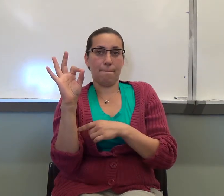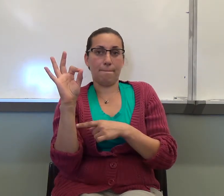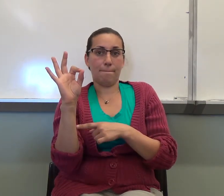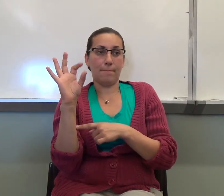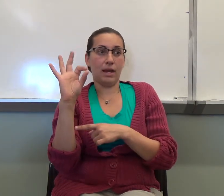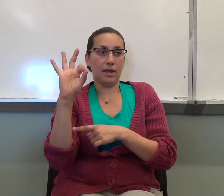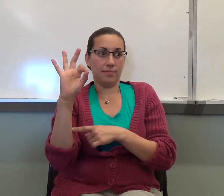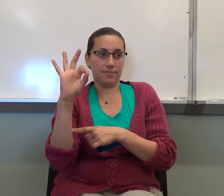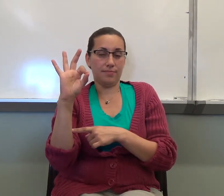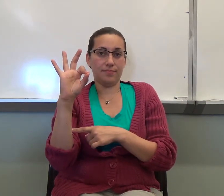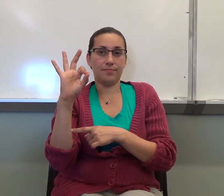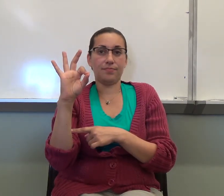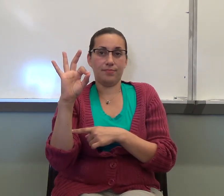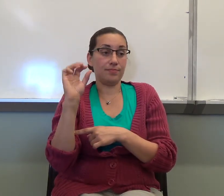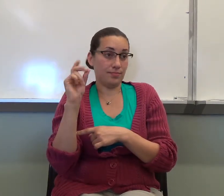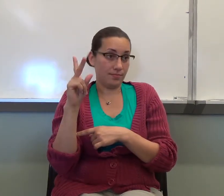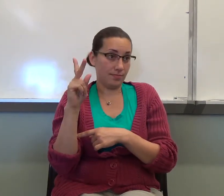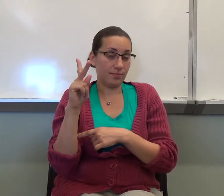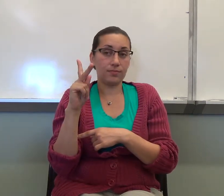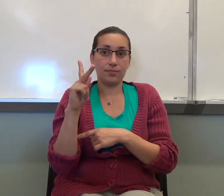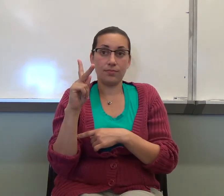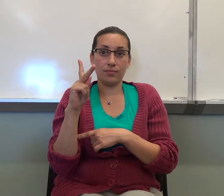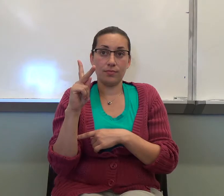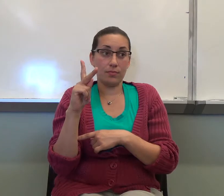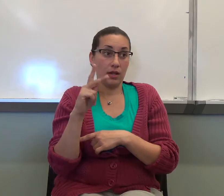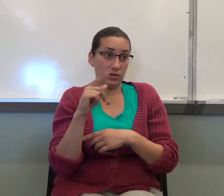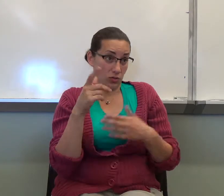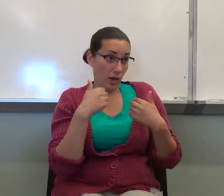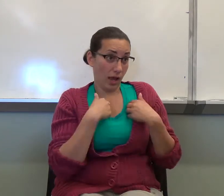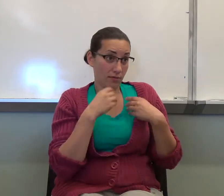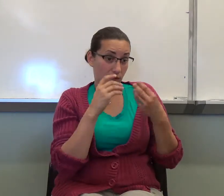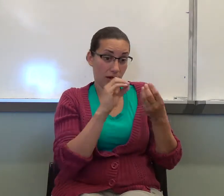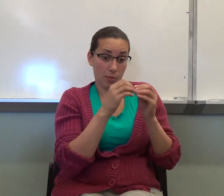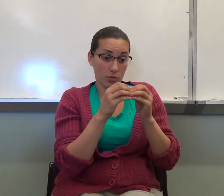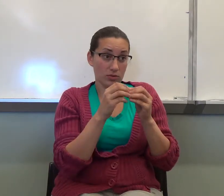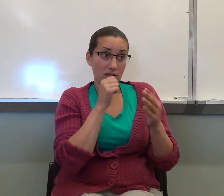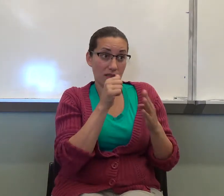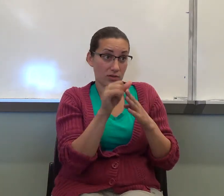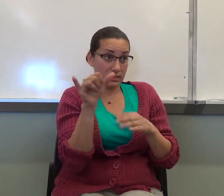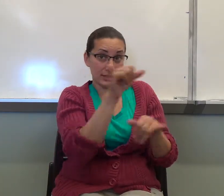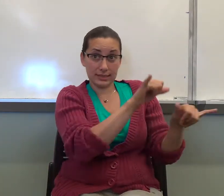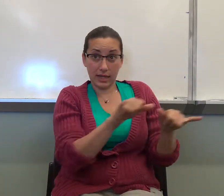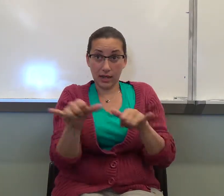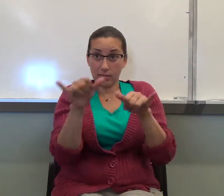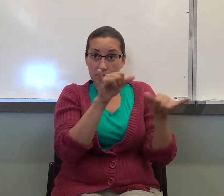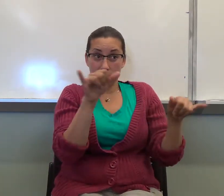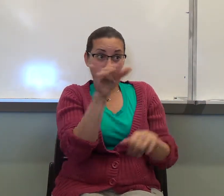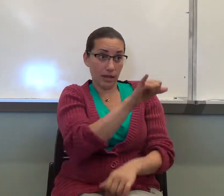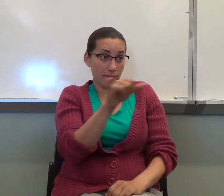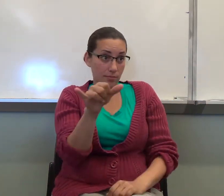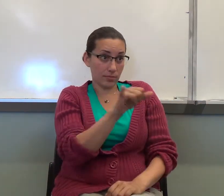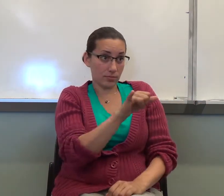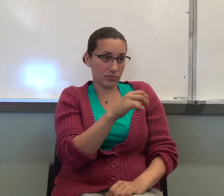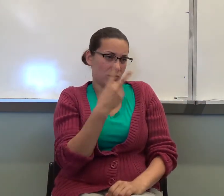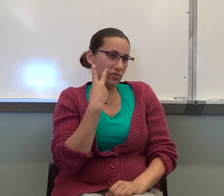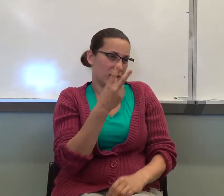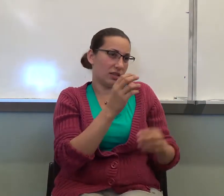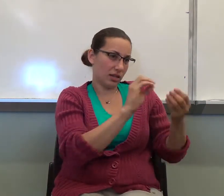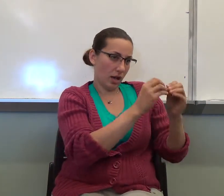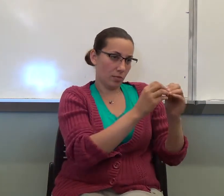Okay. Now, are there like terms? Sure. You can see the like terms there. They're the constants. 6 and 9 are like